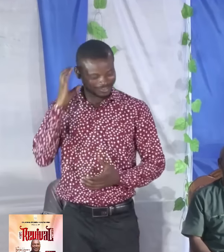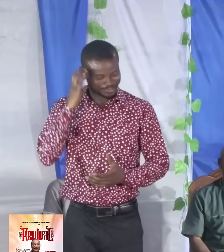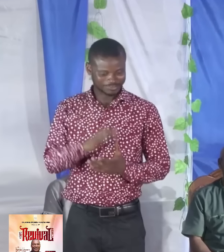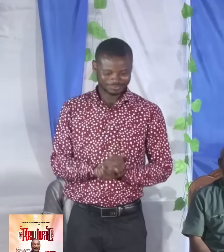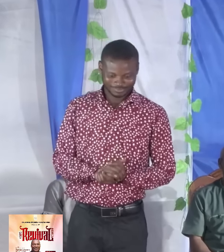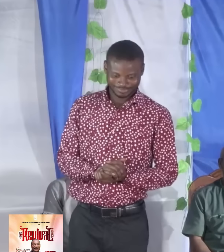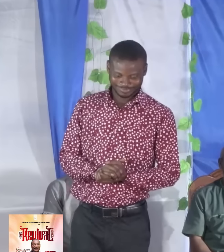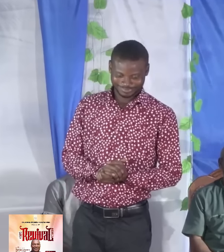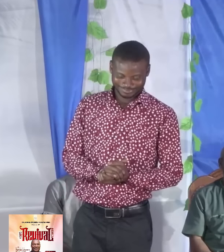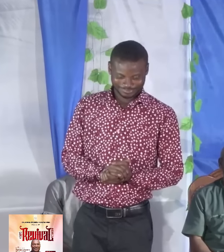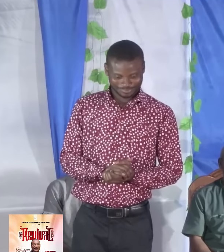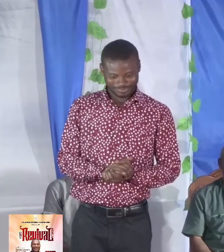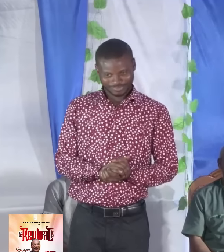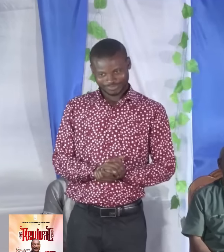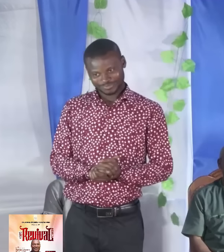one